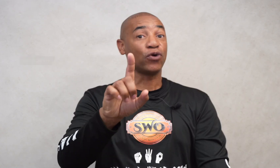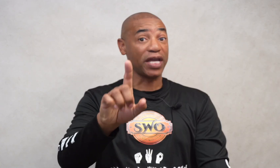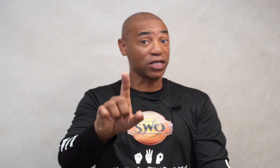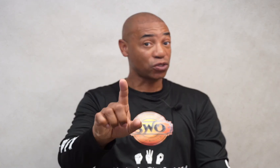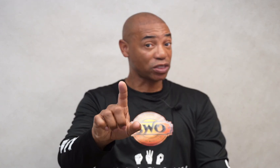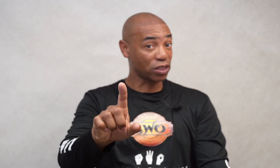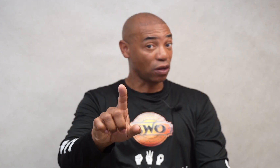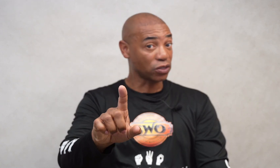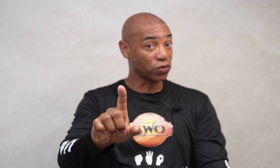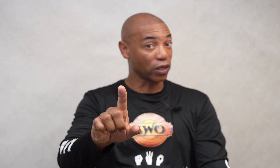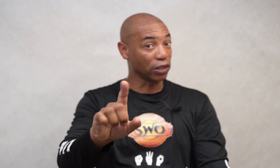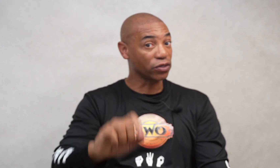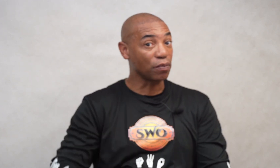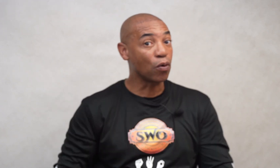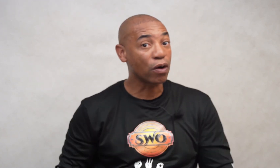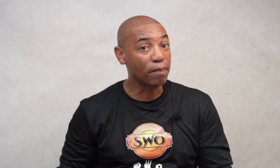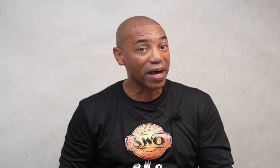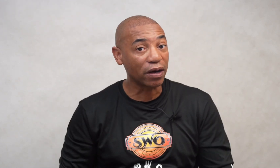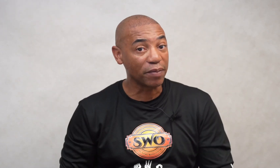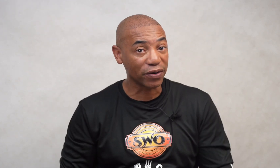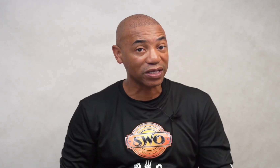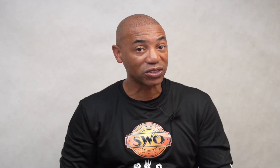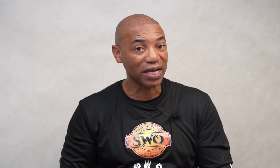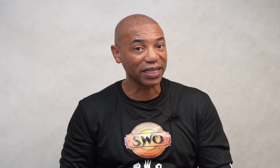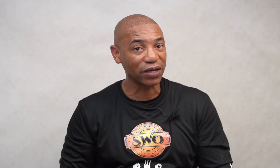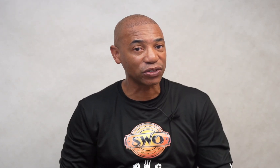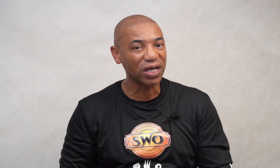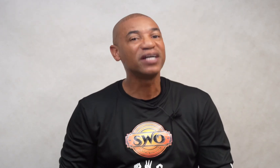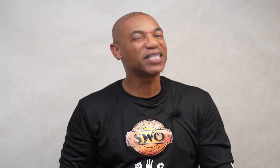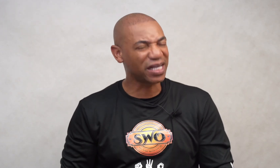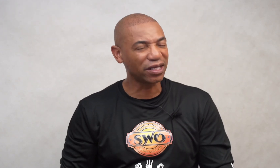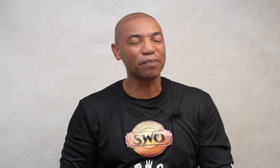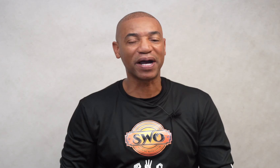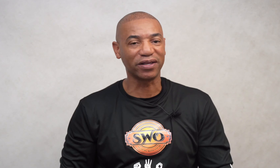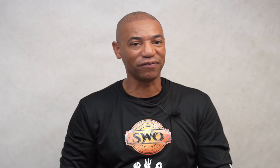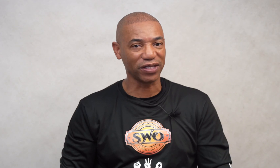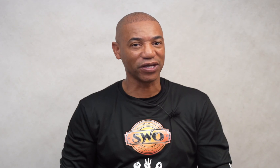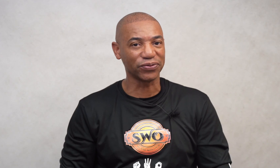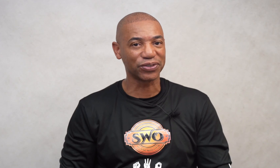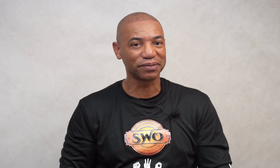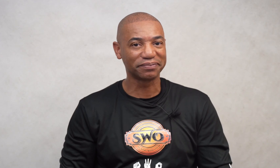interested also in learning more about American Sign Language, take a look at my other videos.